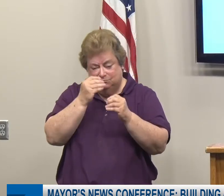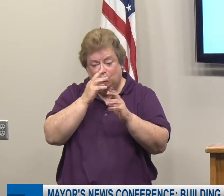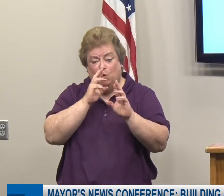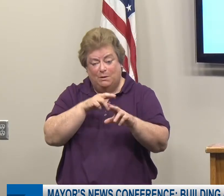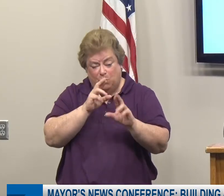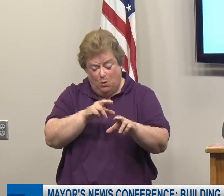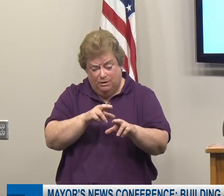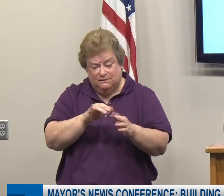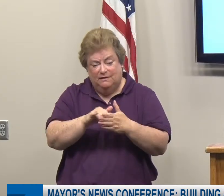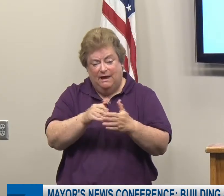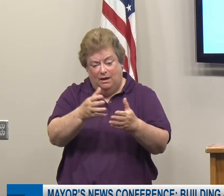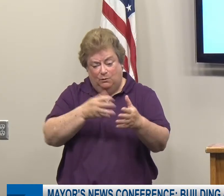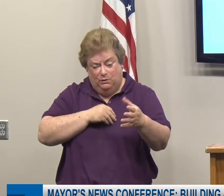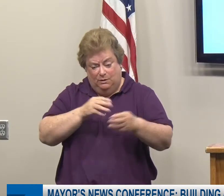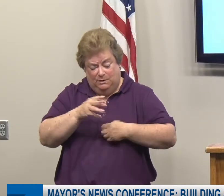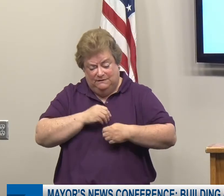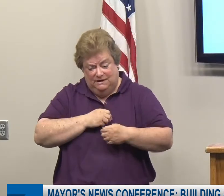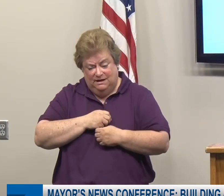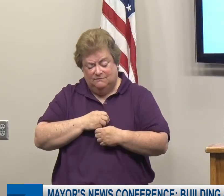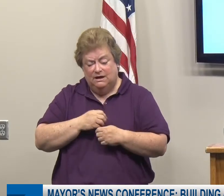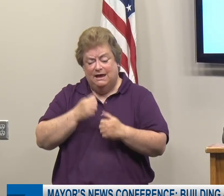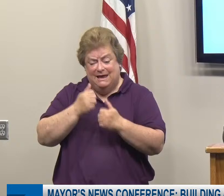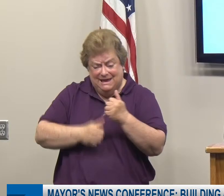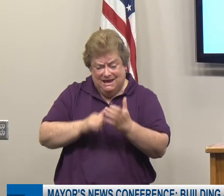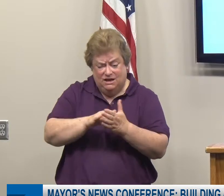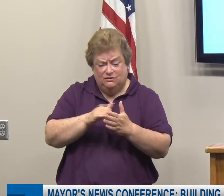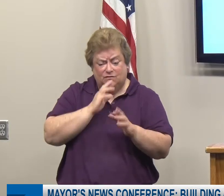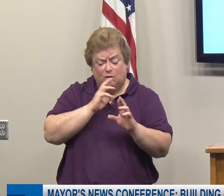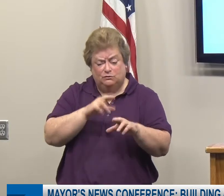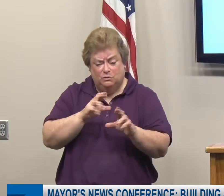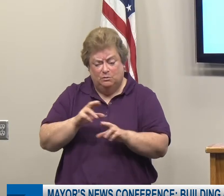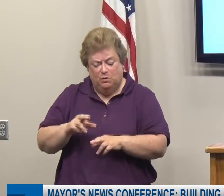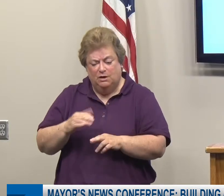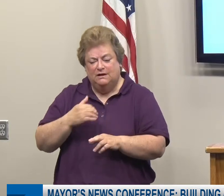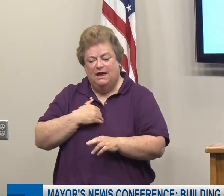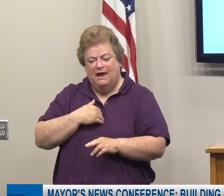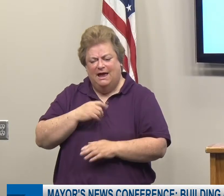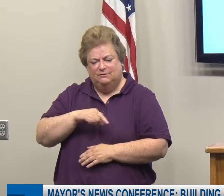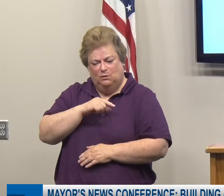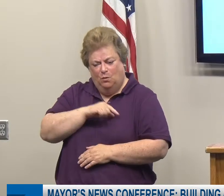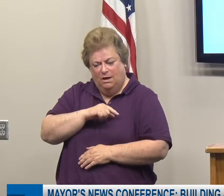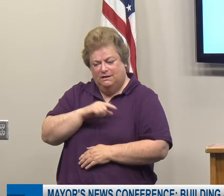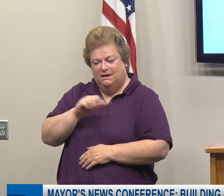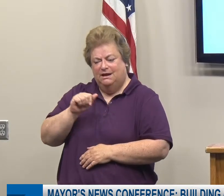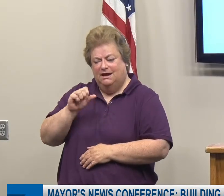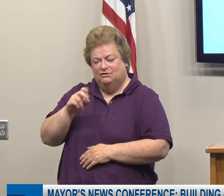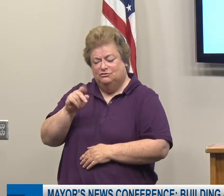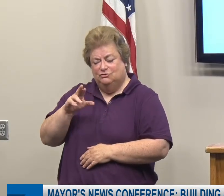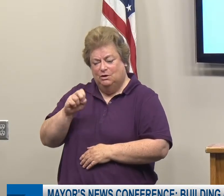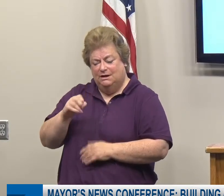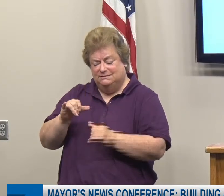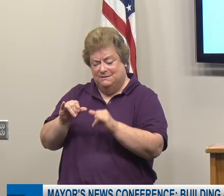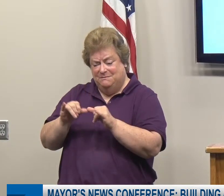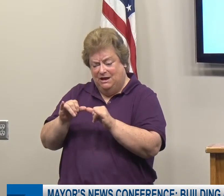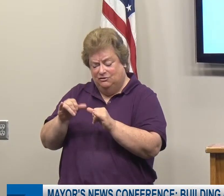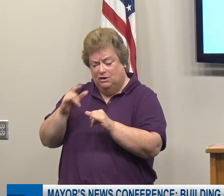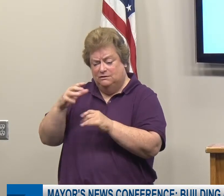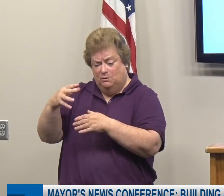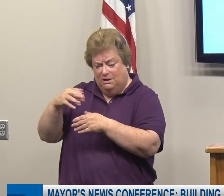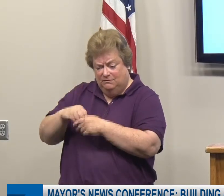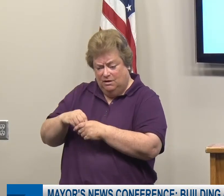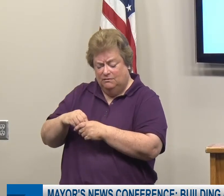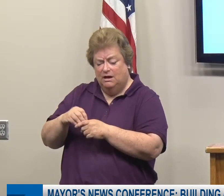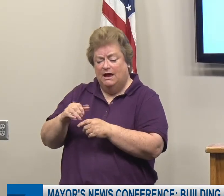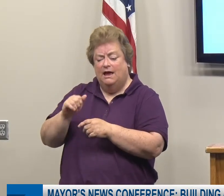of those reports, as part of our standard process, has quality assurance measures built in, allowing for the review